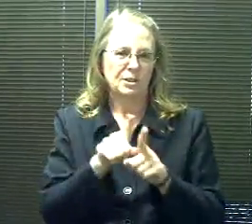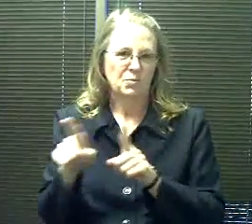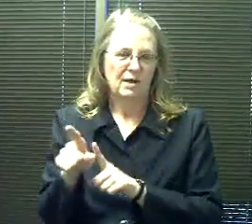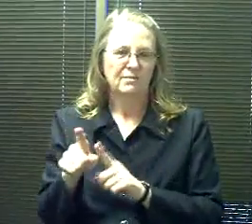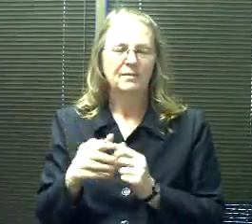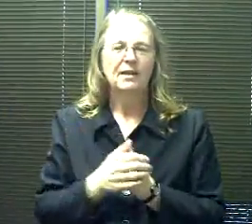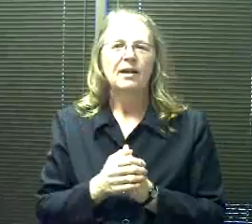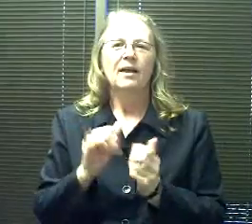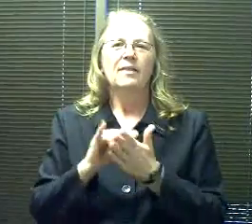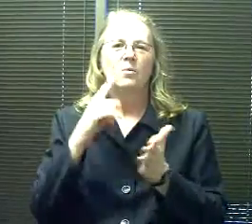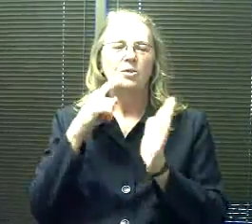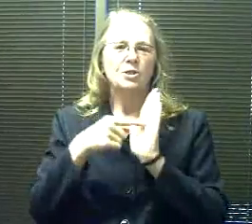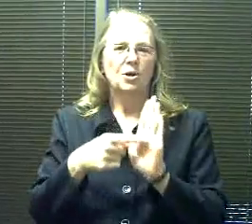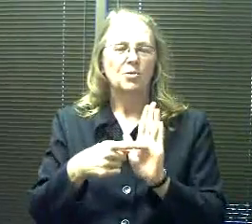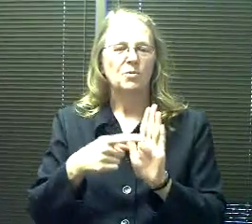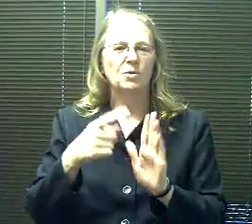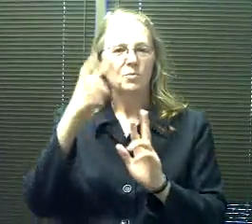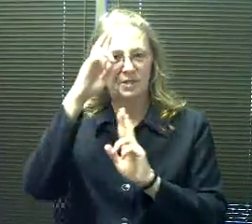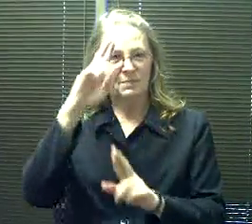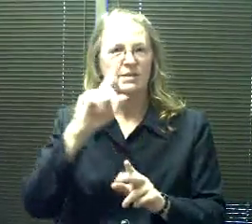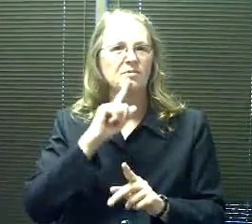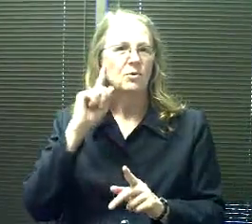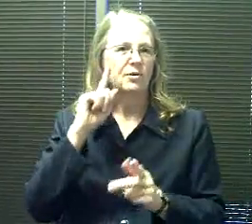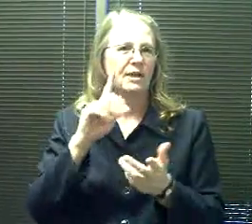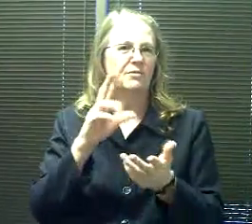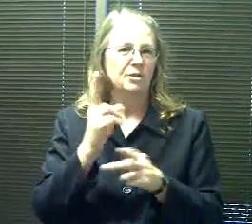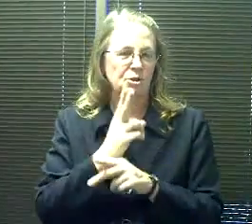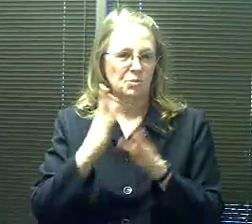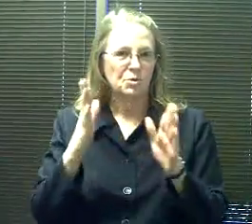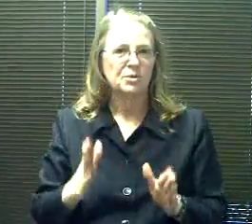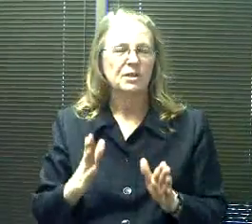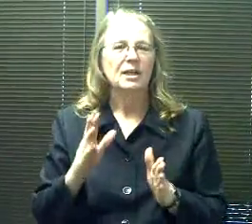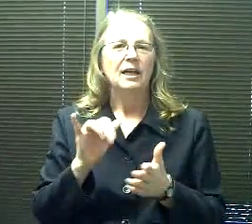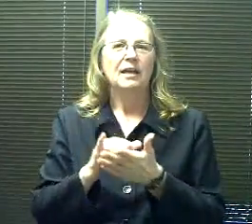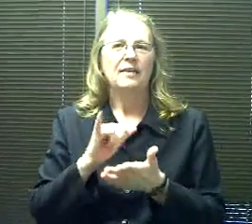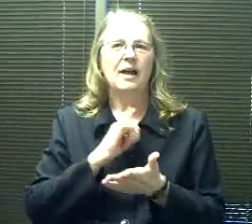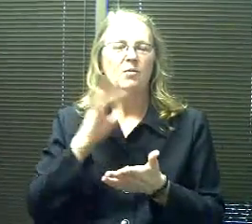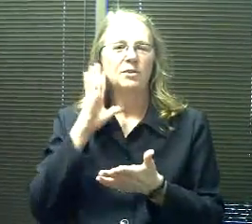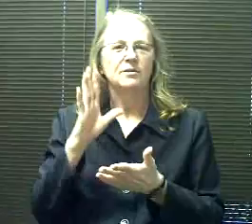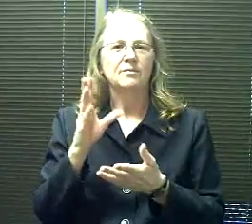as well. That would show respect for deaf consumers, in that I would